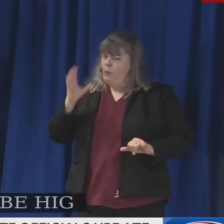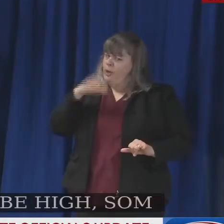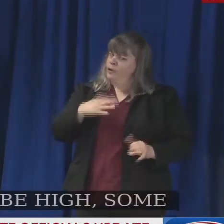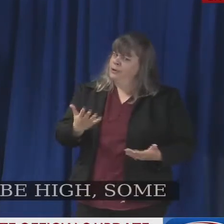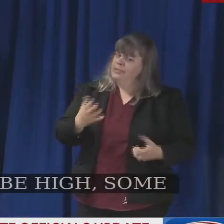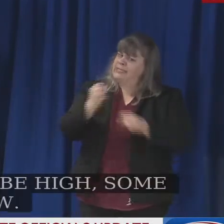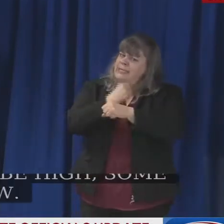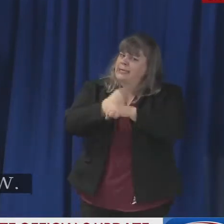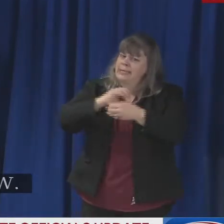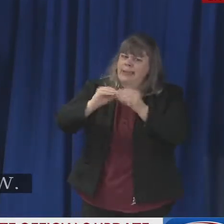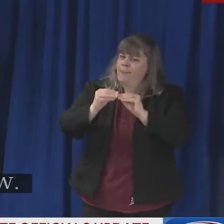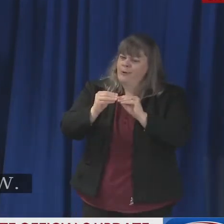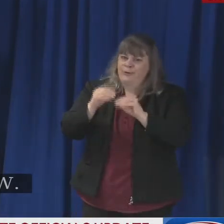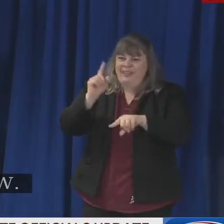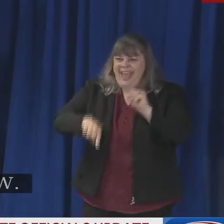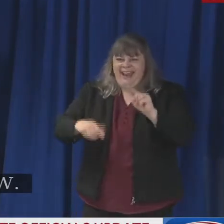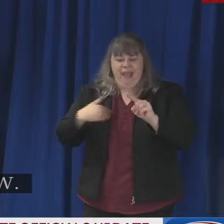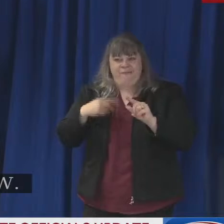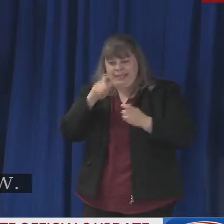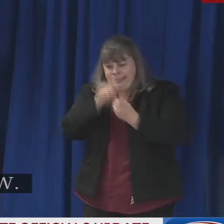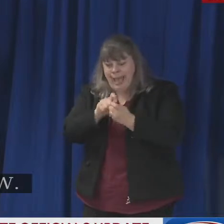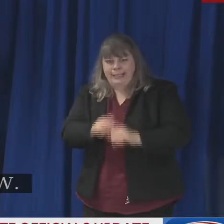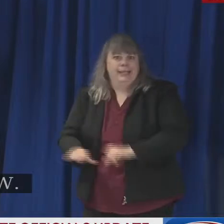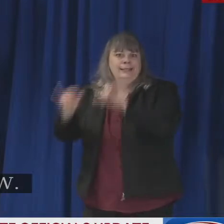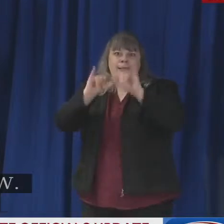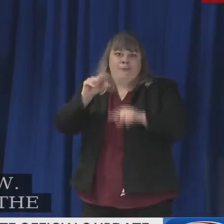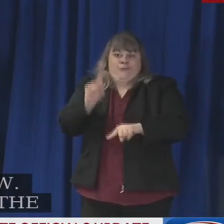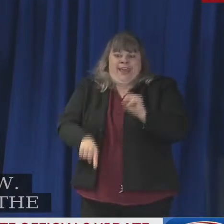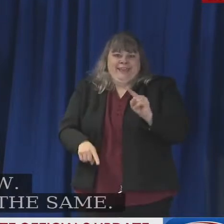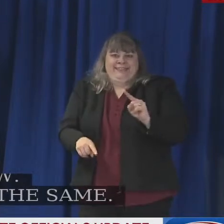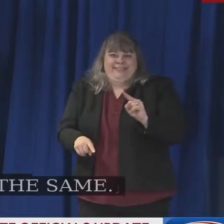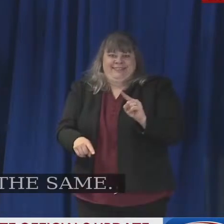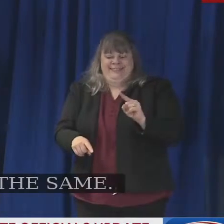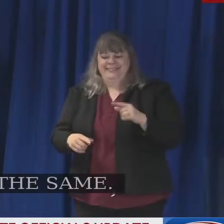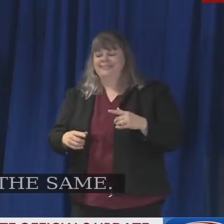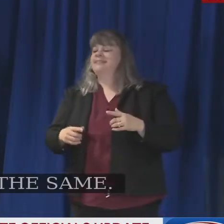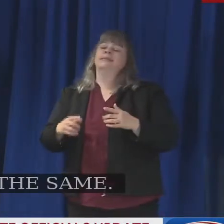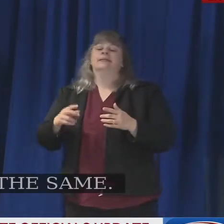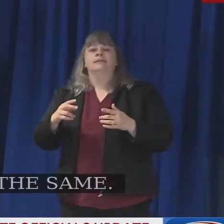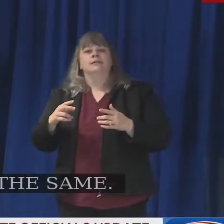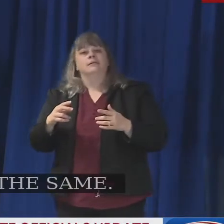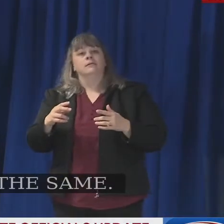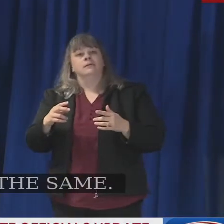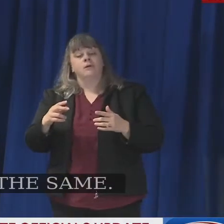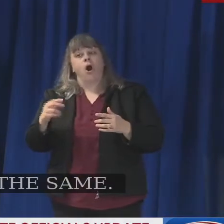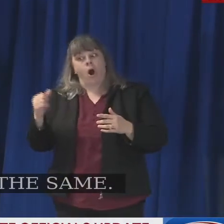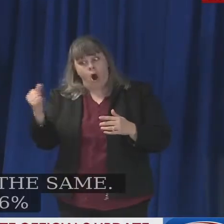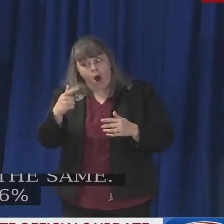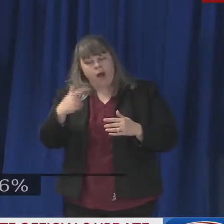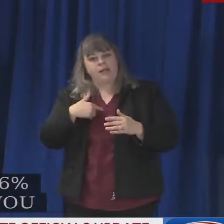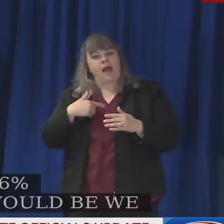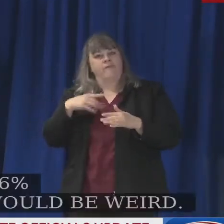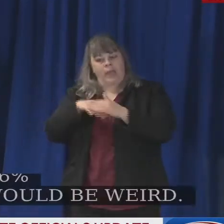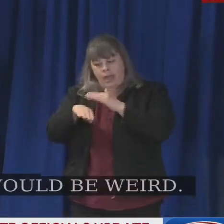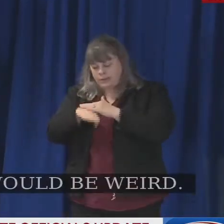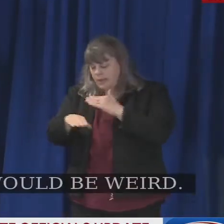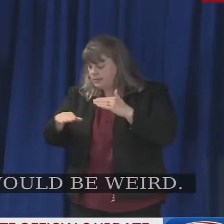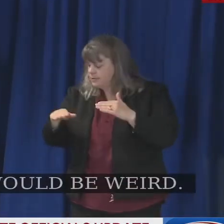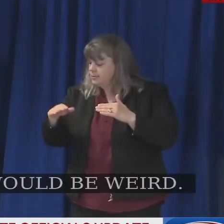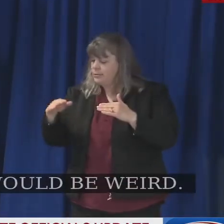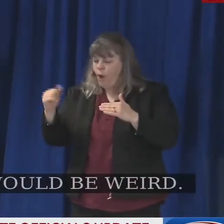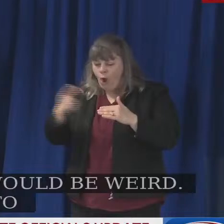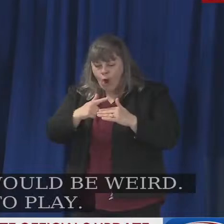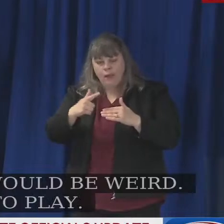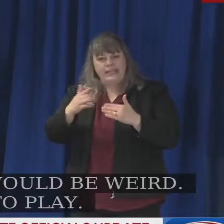right? You're just going to have different variables and that come into play. But everyone has equal access to it. It's very easy to get. So if we